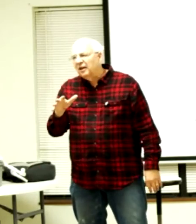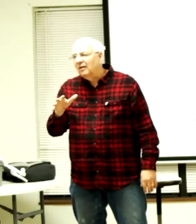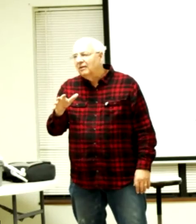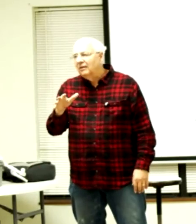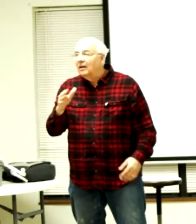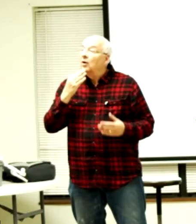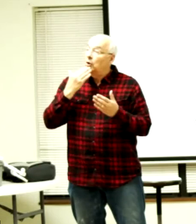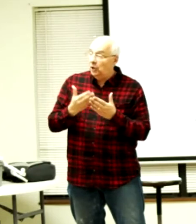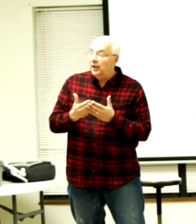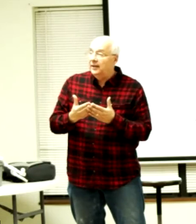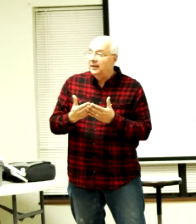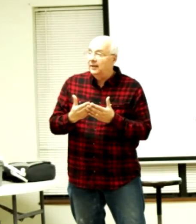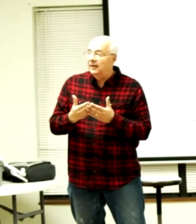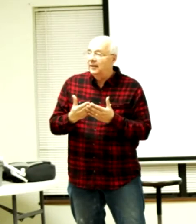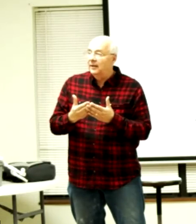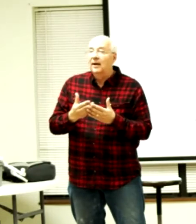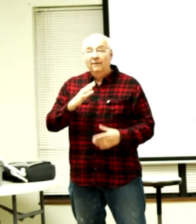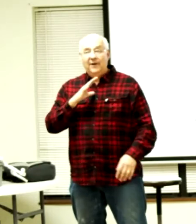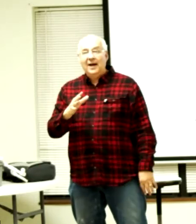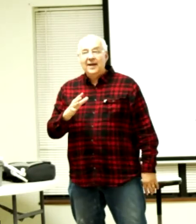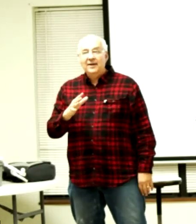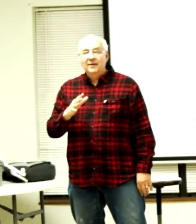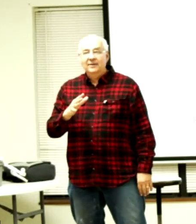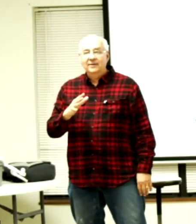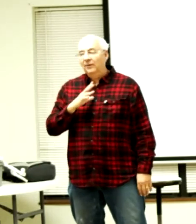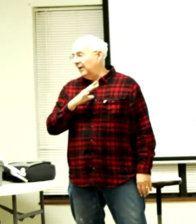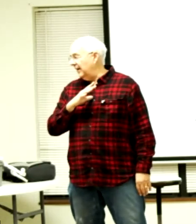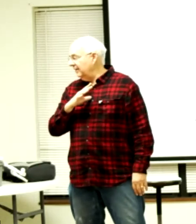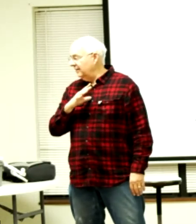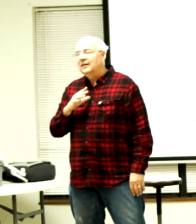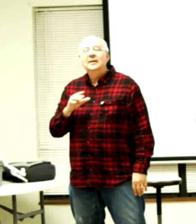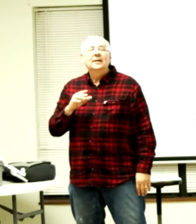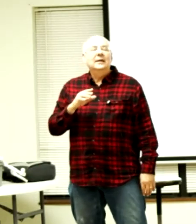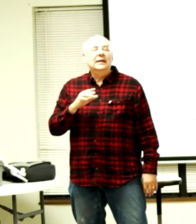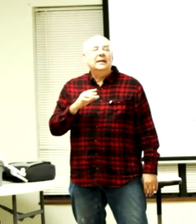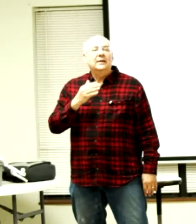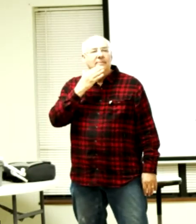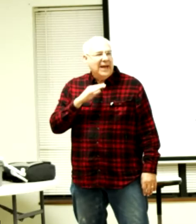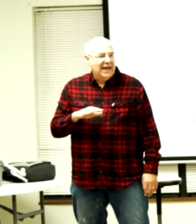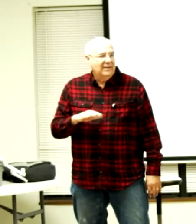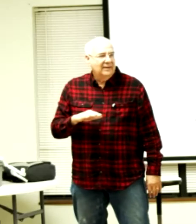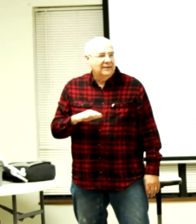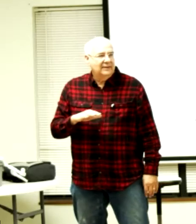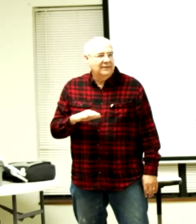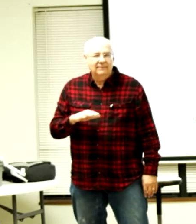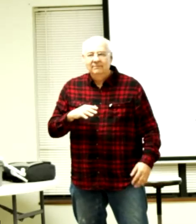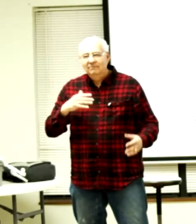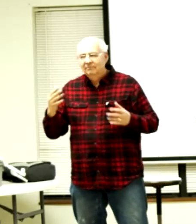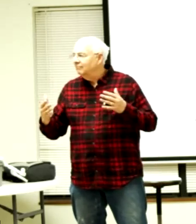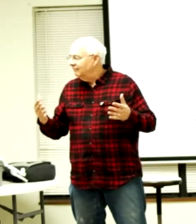So, good, fine, or fine, bad.